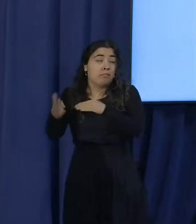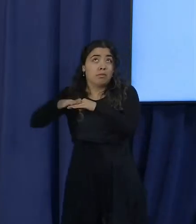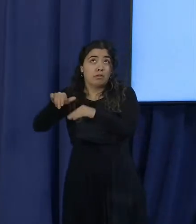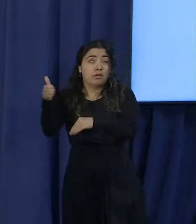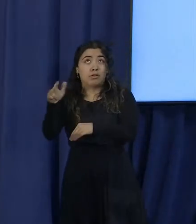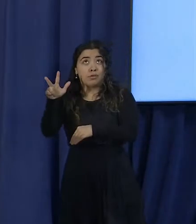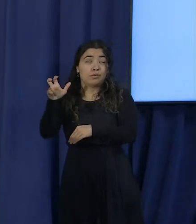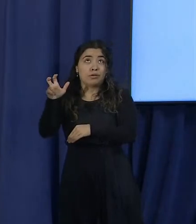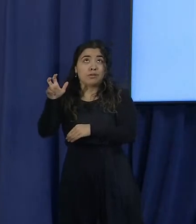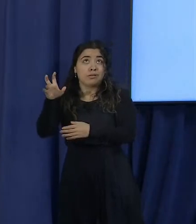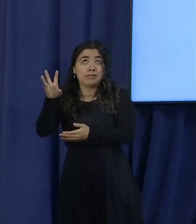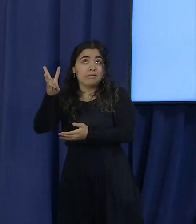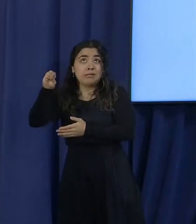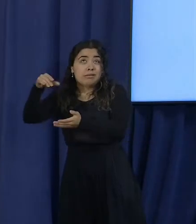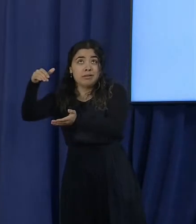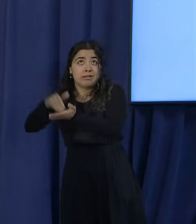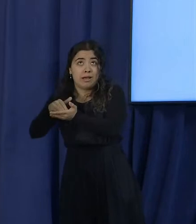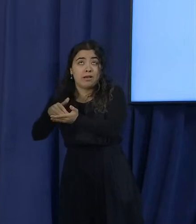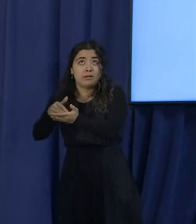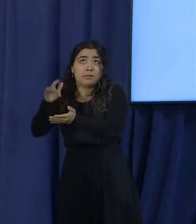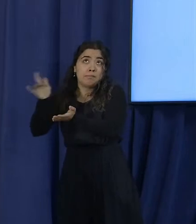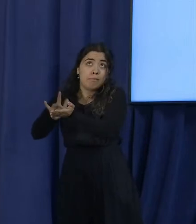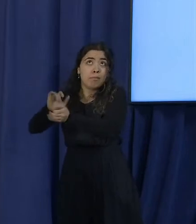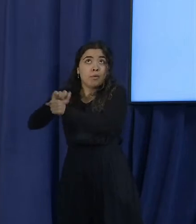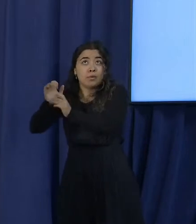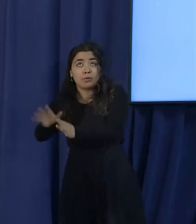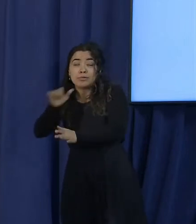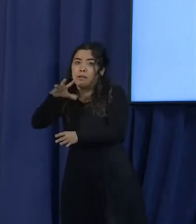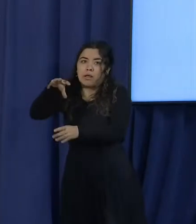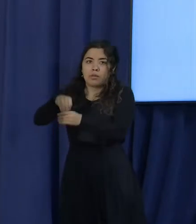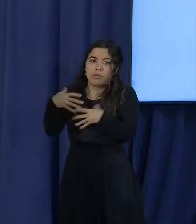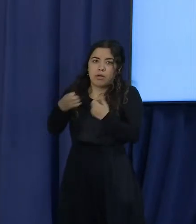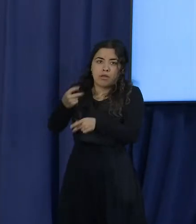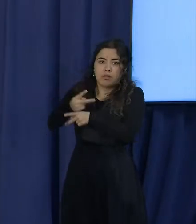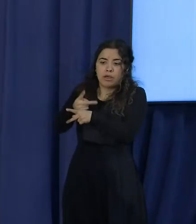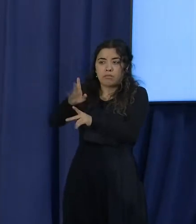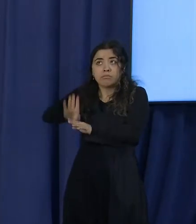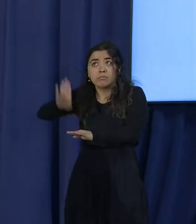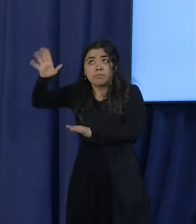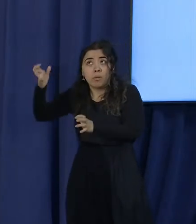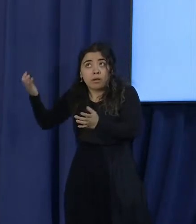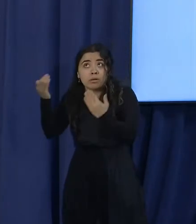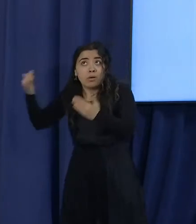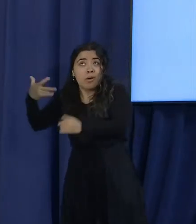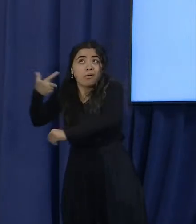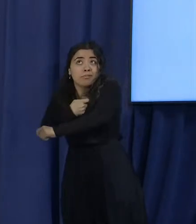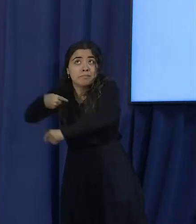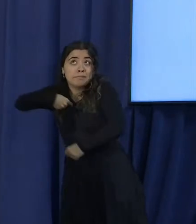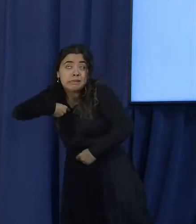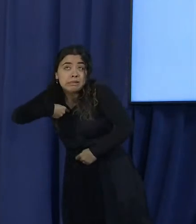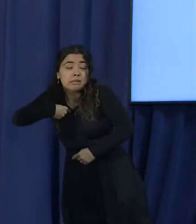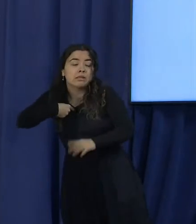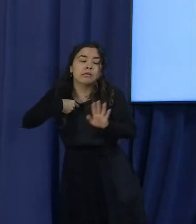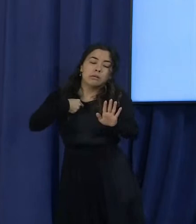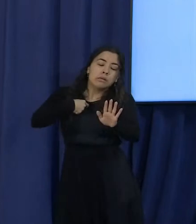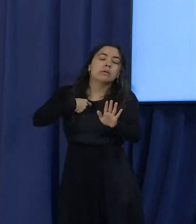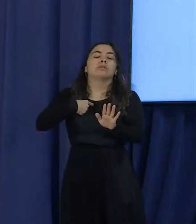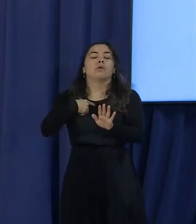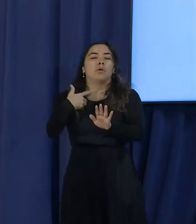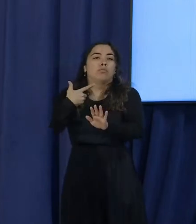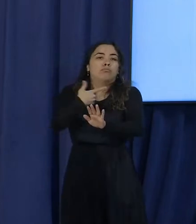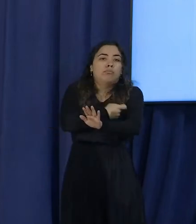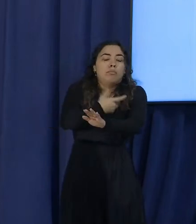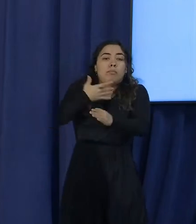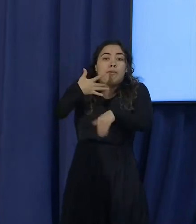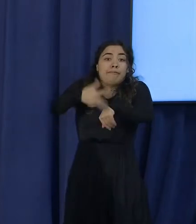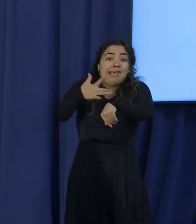essential worker group, not including the people the healthcare workers who are now raising their hand to get vaccinated. So vaccine supply remains